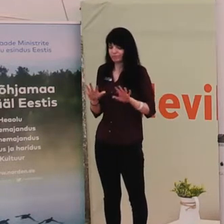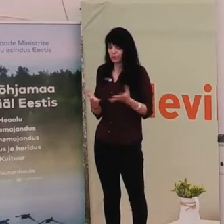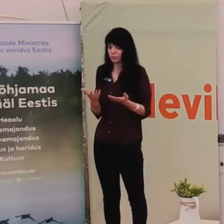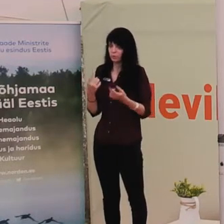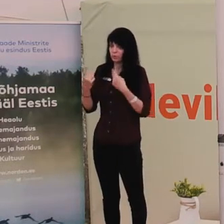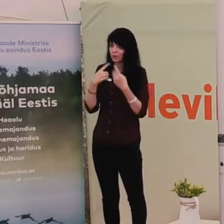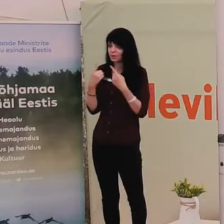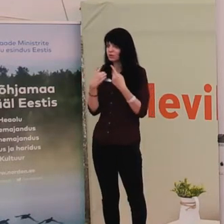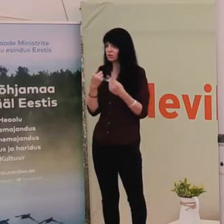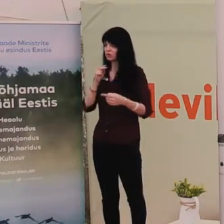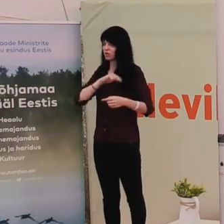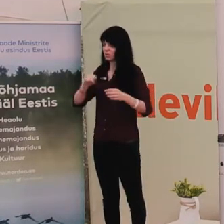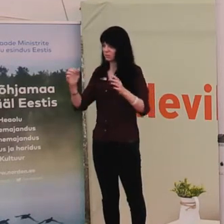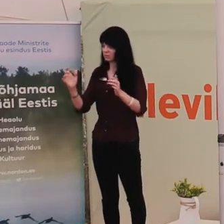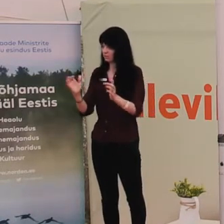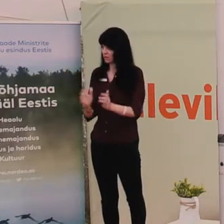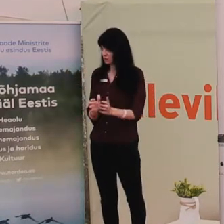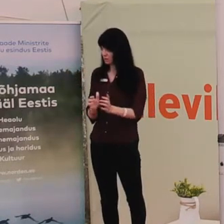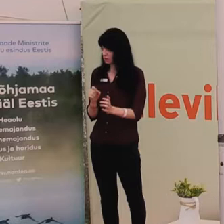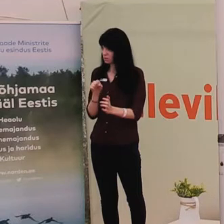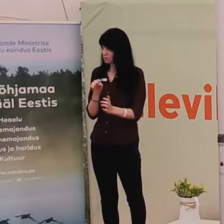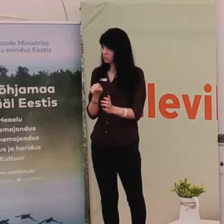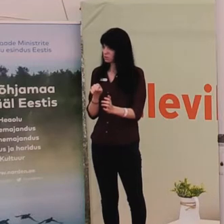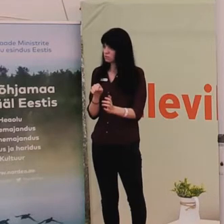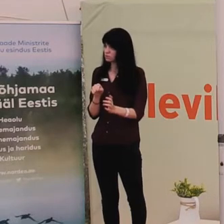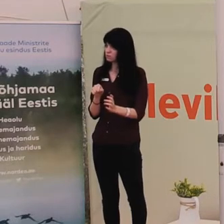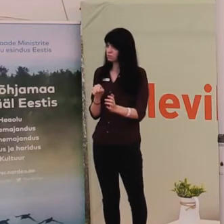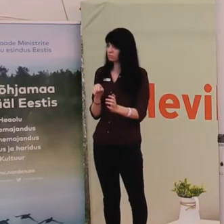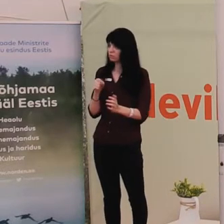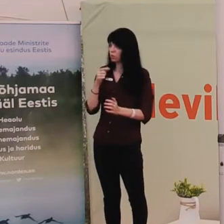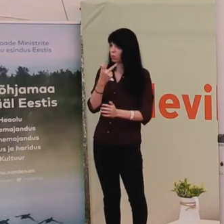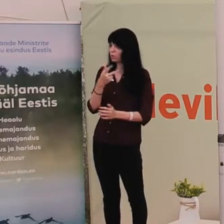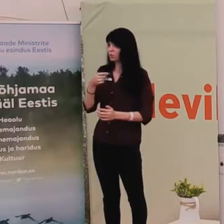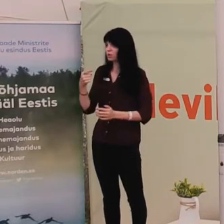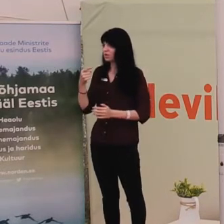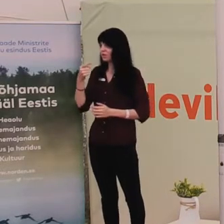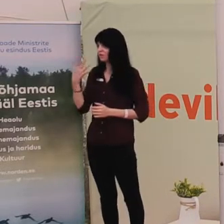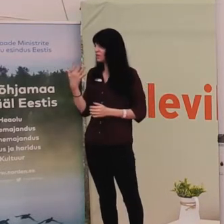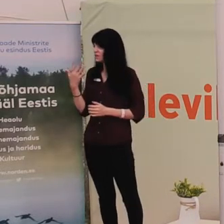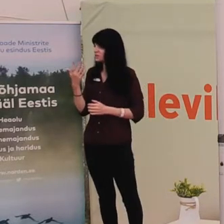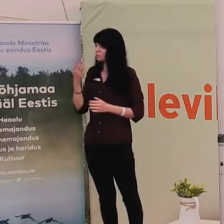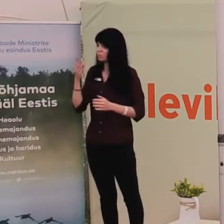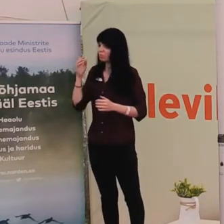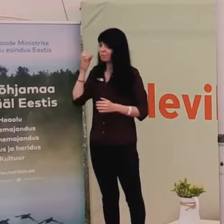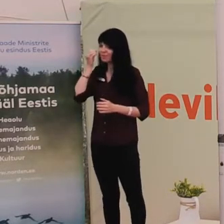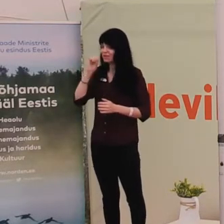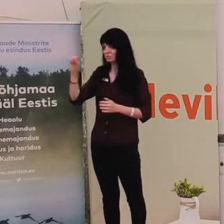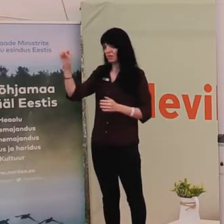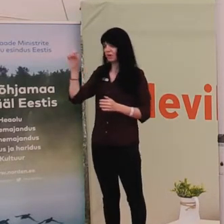reducing consumption, there are about 3 to 4 billion people who haven't started to consume at all